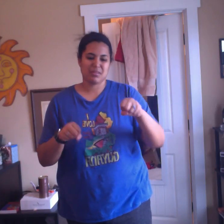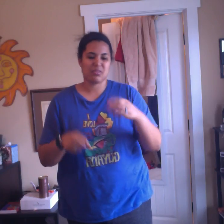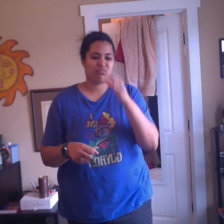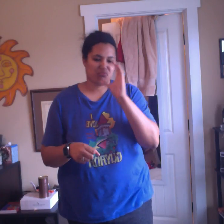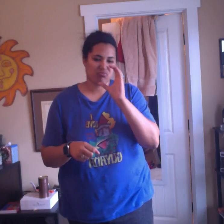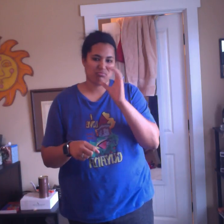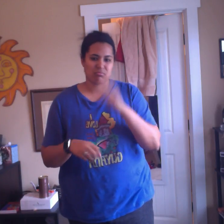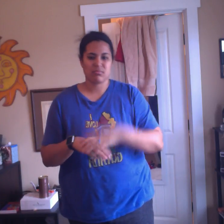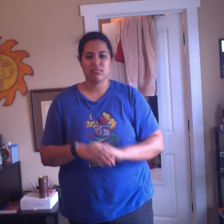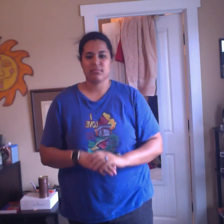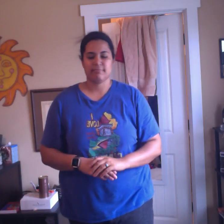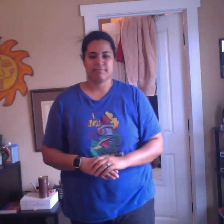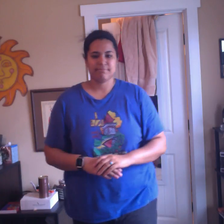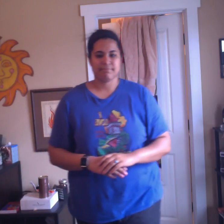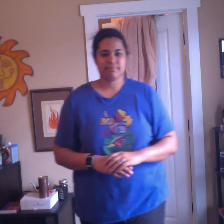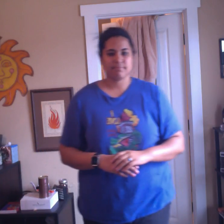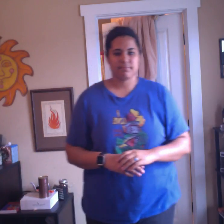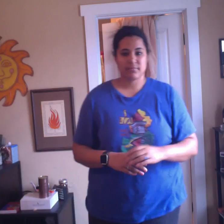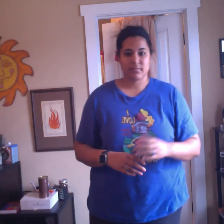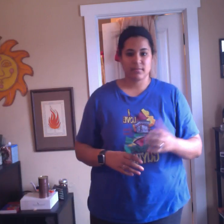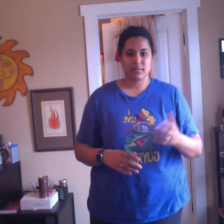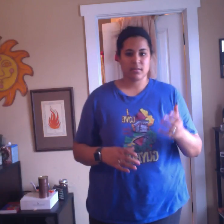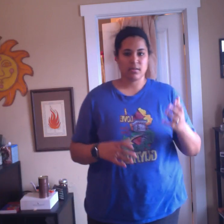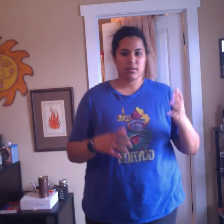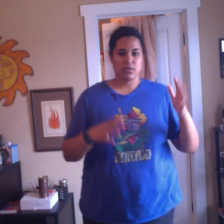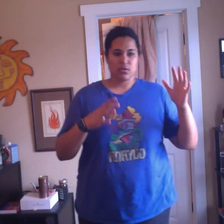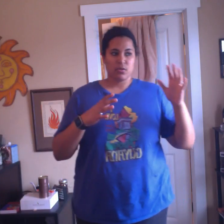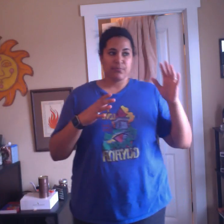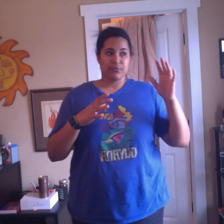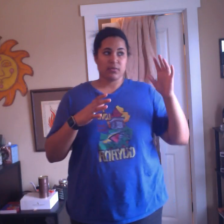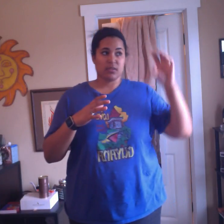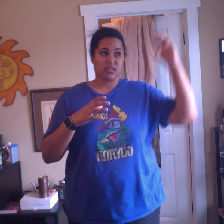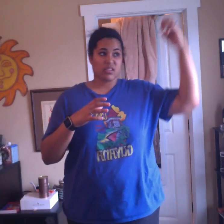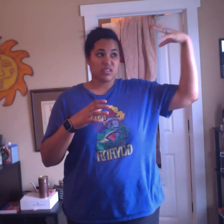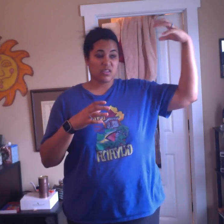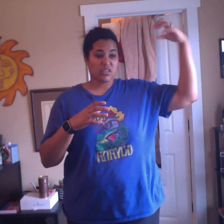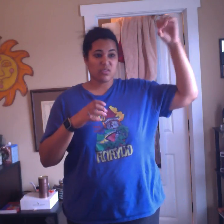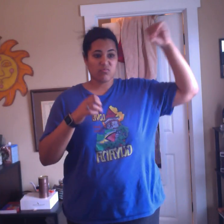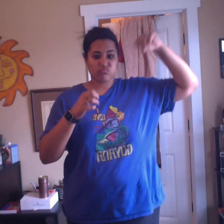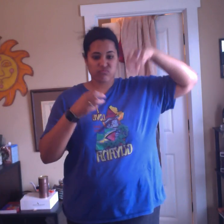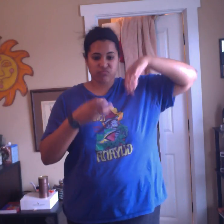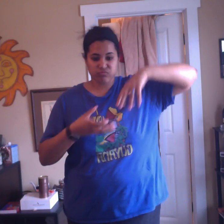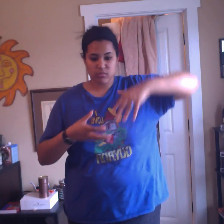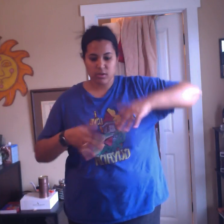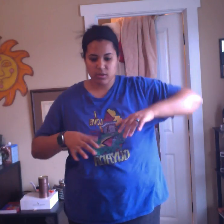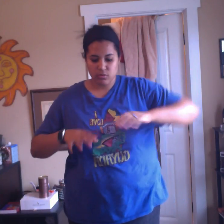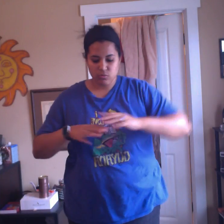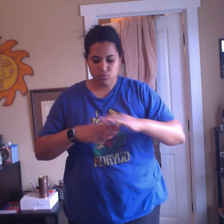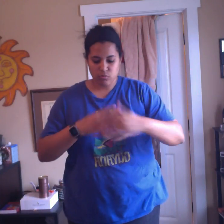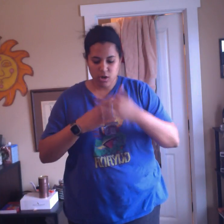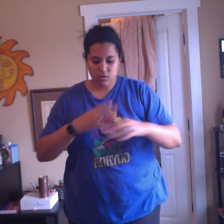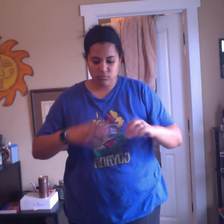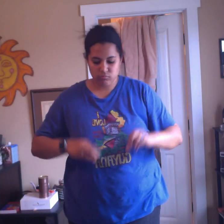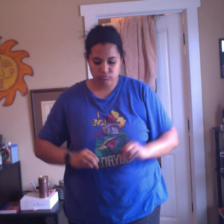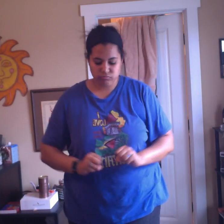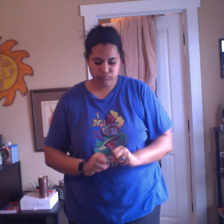evaporation also creates wind that moves air around the globe. As the air containing this water vapor rises, it cools, and the